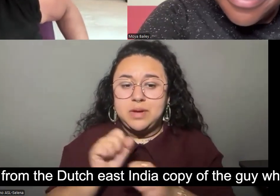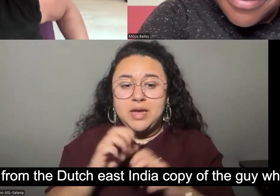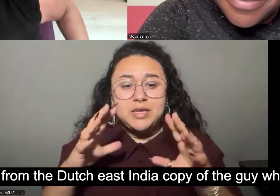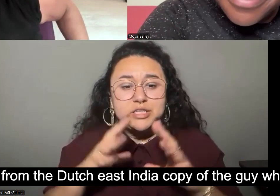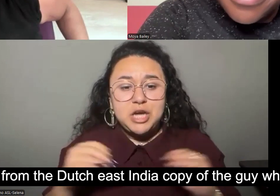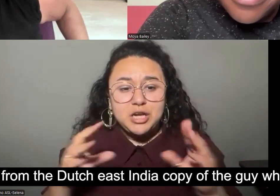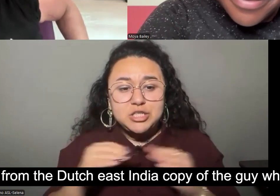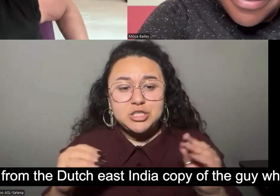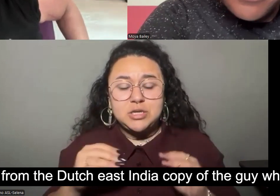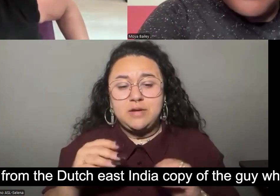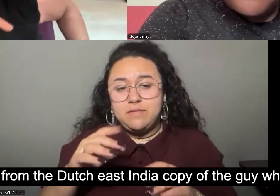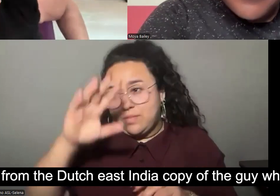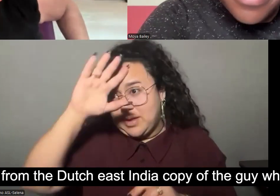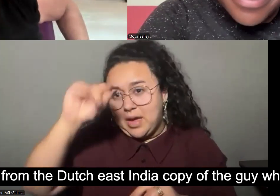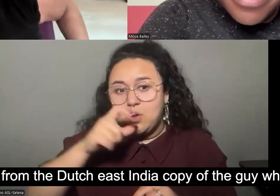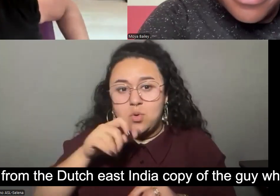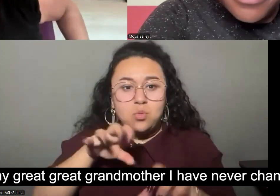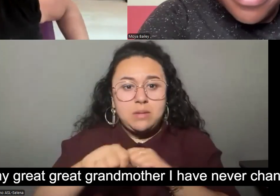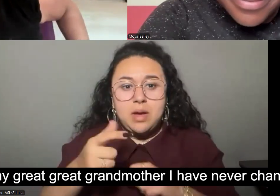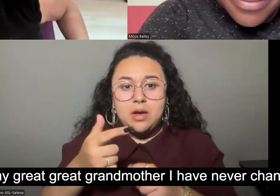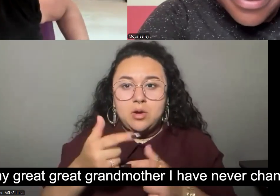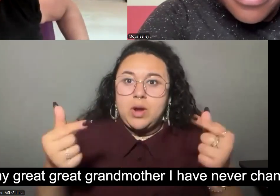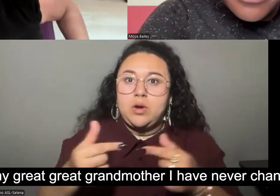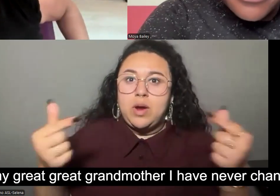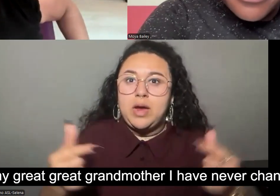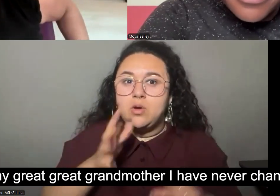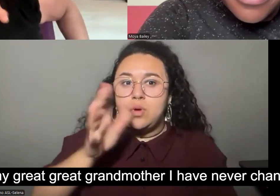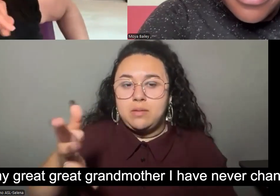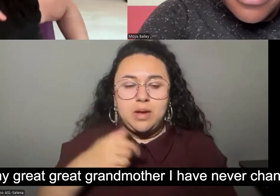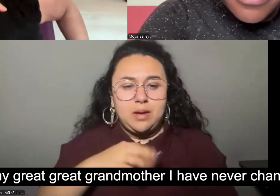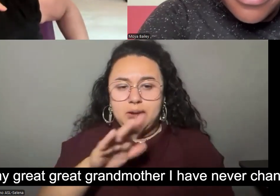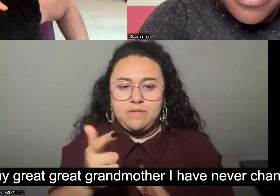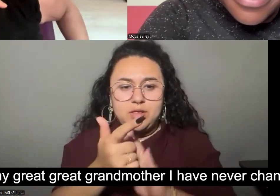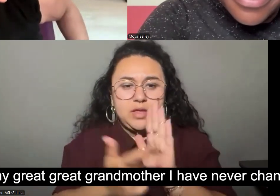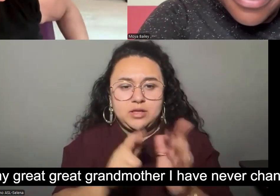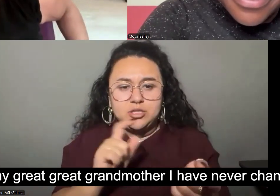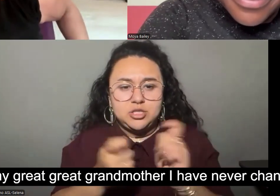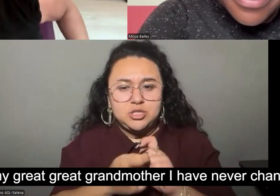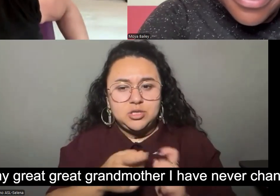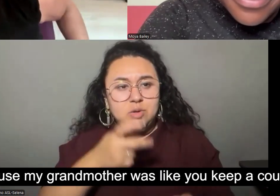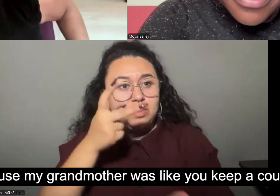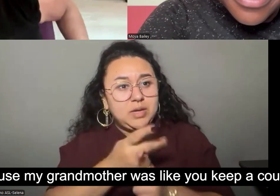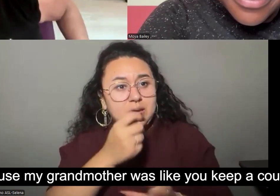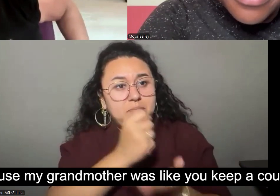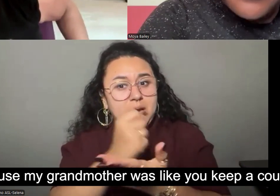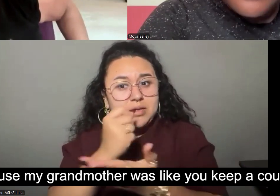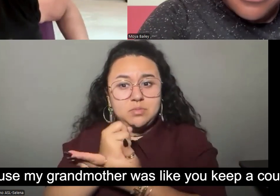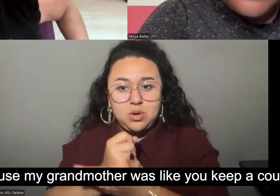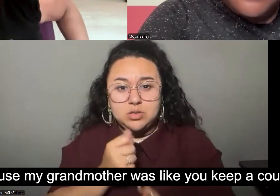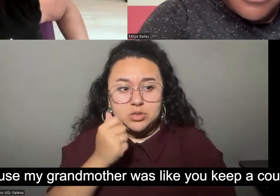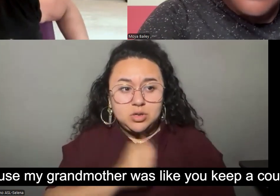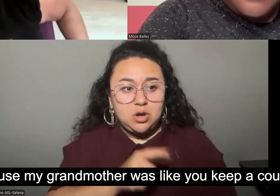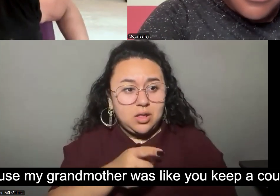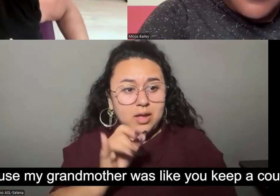great grandmother. And I have never legally changed it because my grandmother was always like, you keep a couple passports around, girl. And